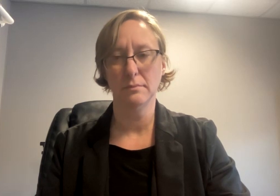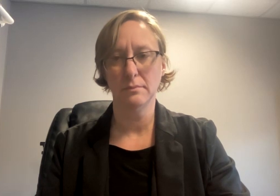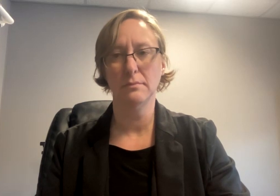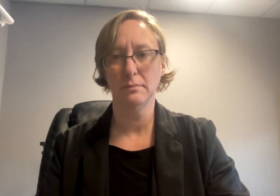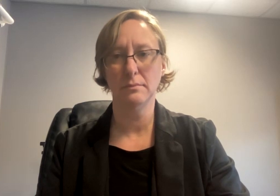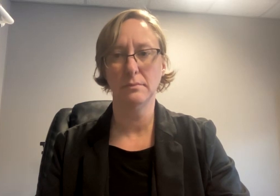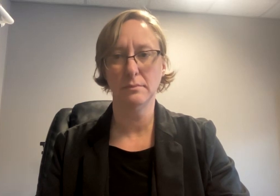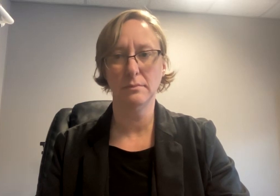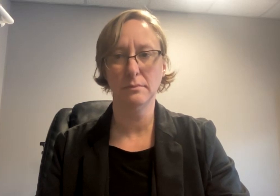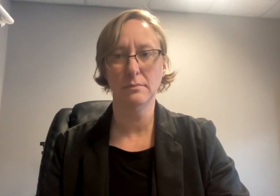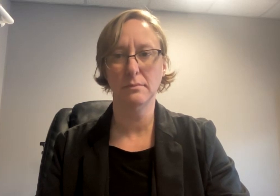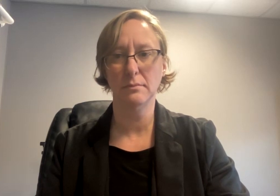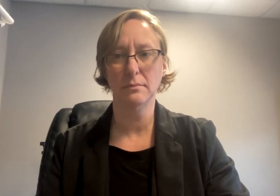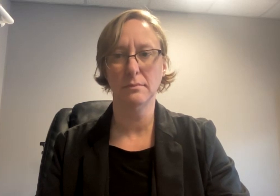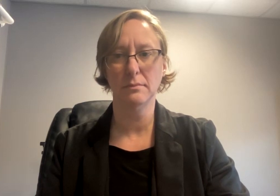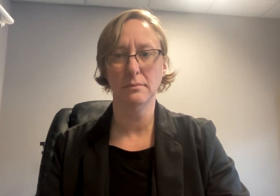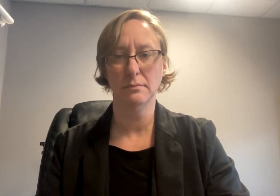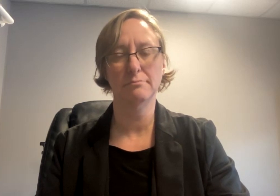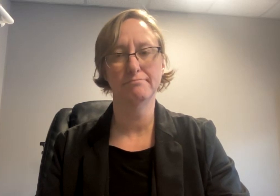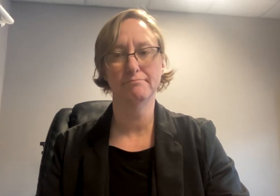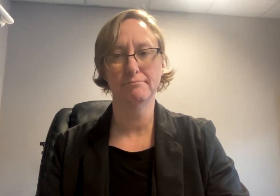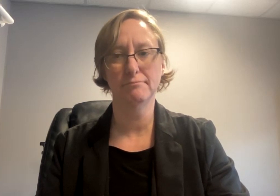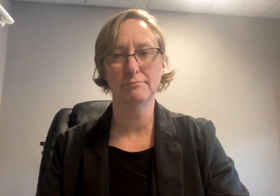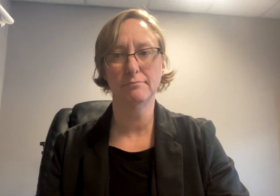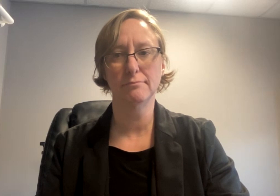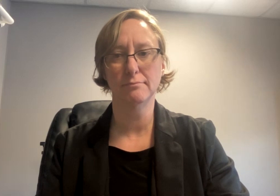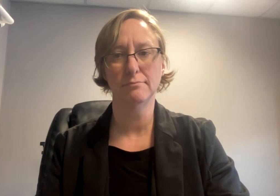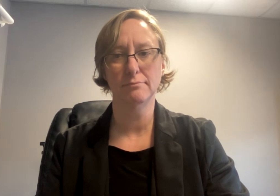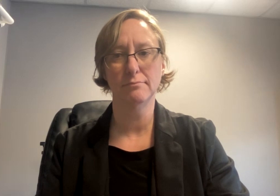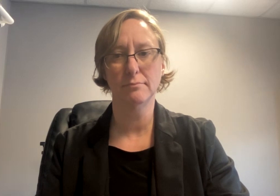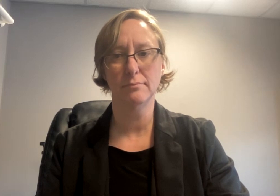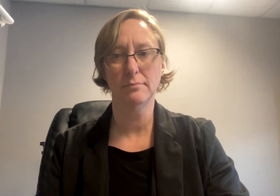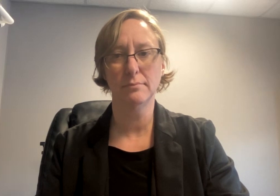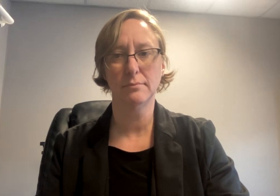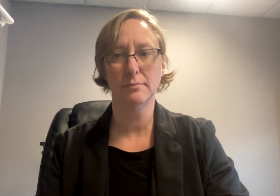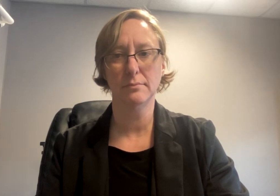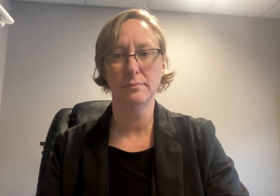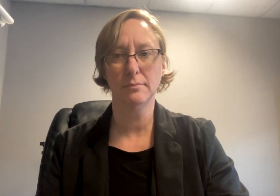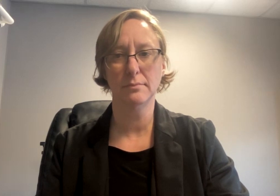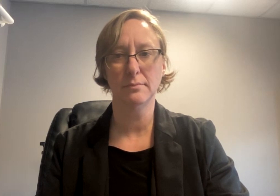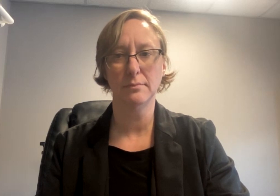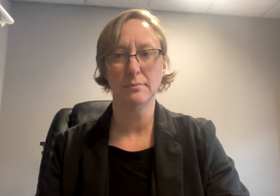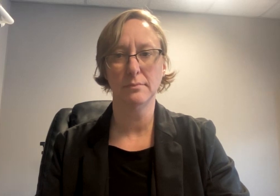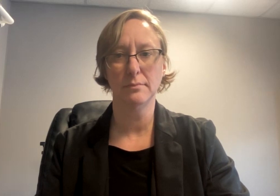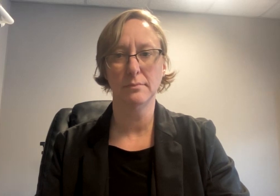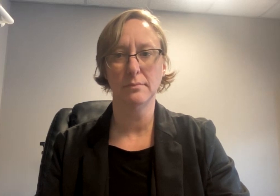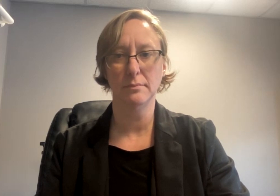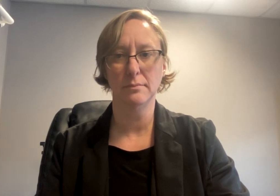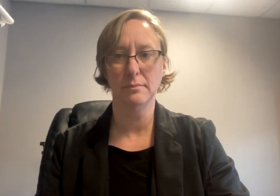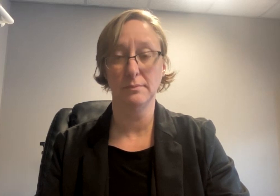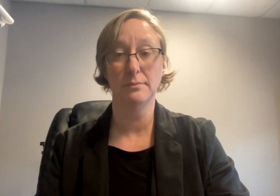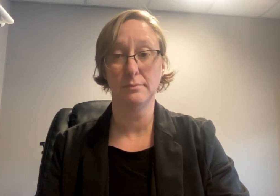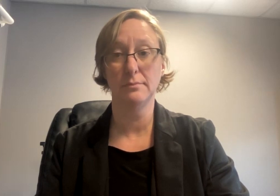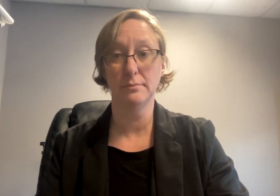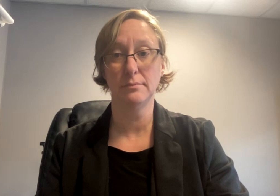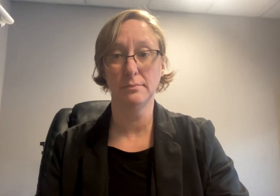already discussed with Chrissy about it. And so I was, it was kind of all over the place, and I just wanted to say, hold on a second, let me ask